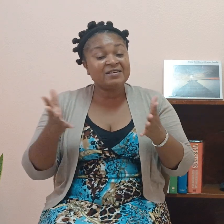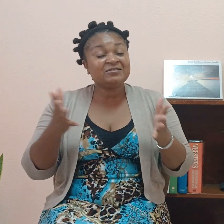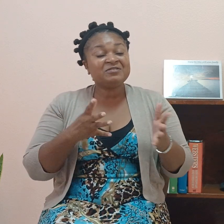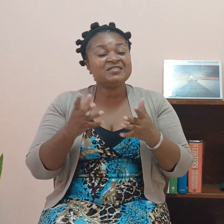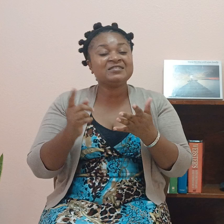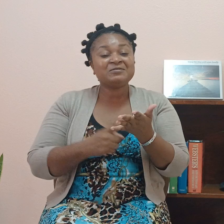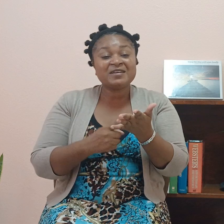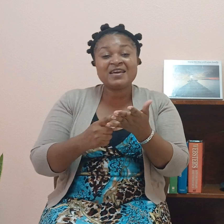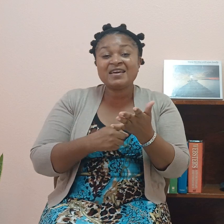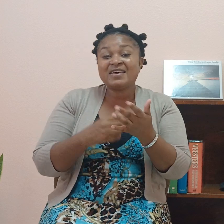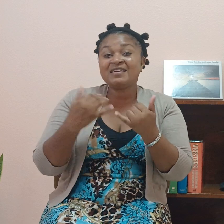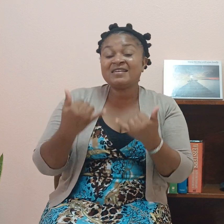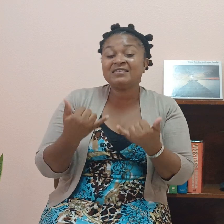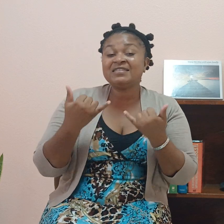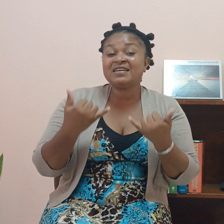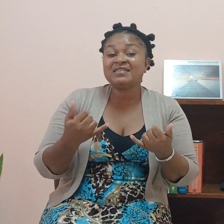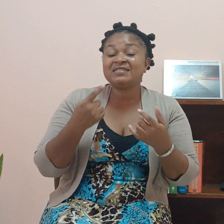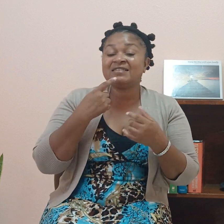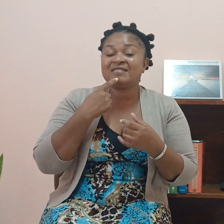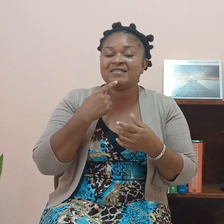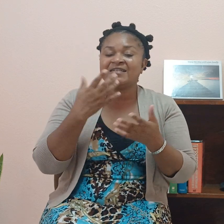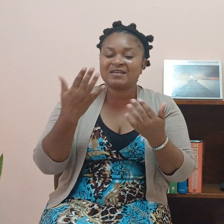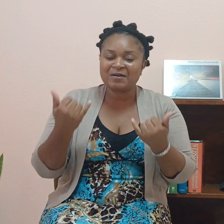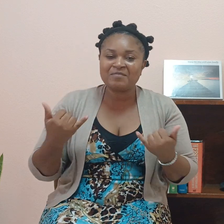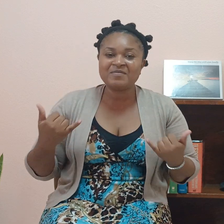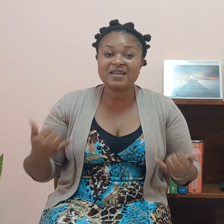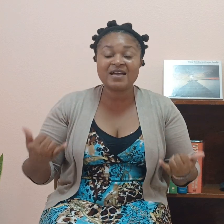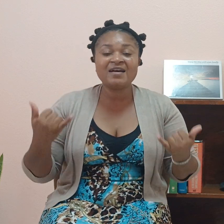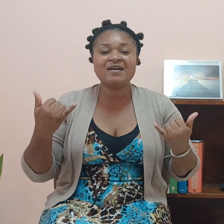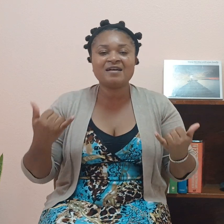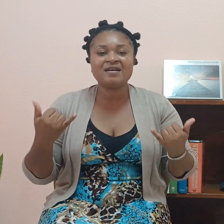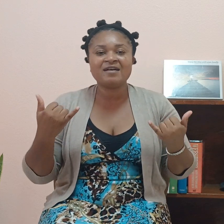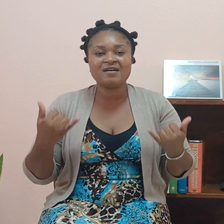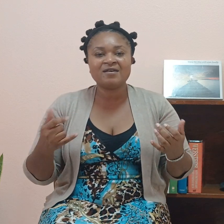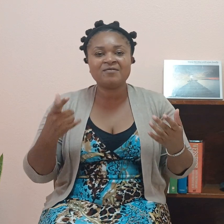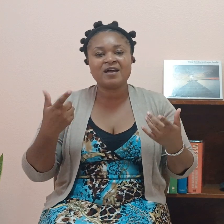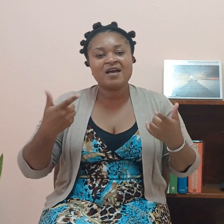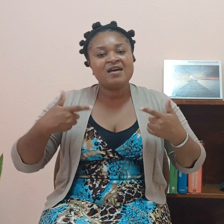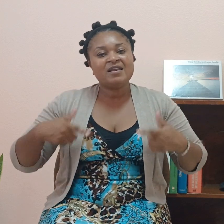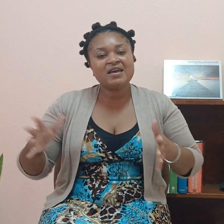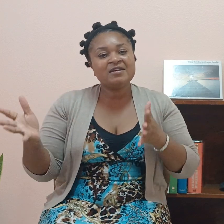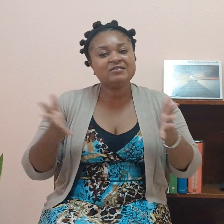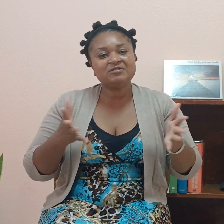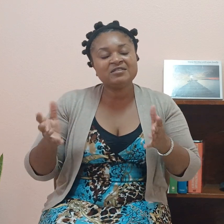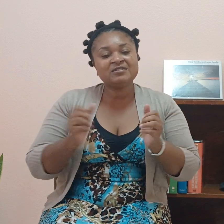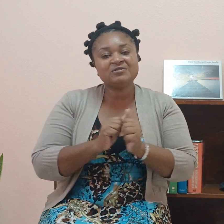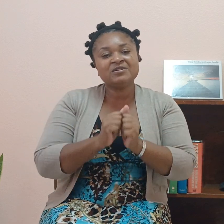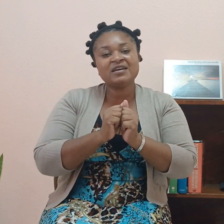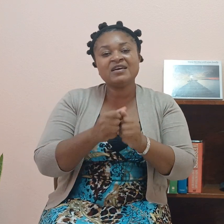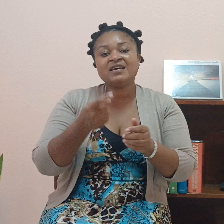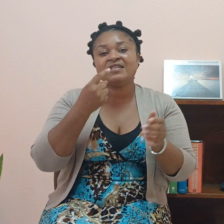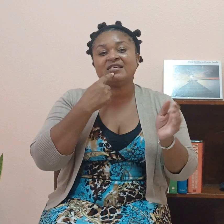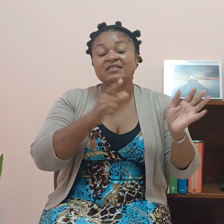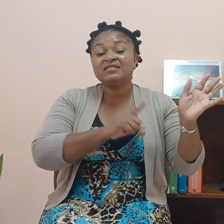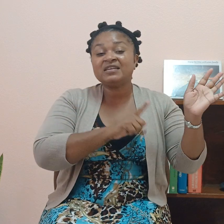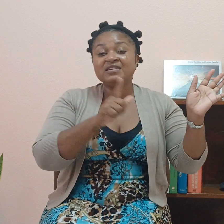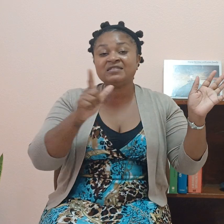us reason together, says the Lord. Come now, let us reason together,